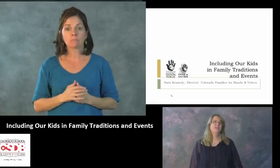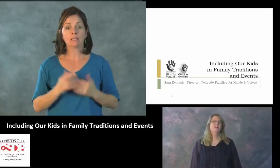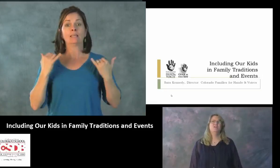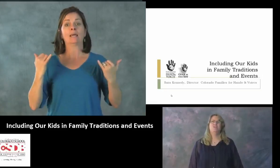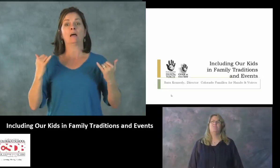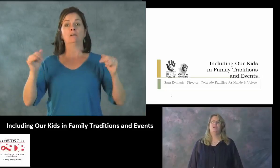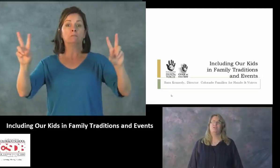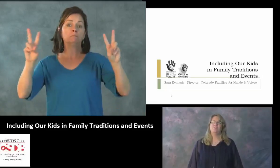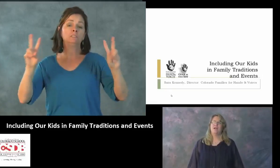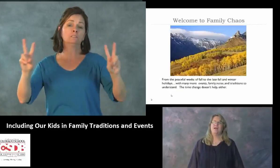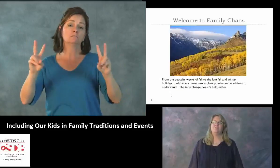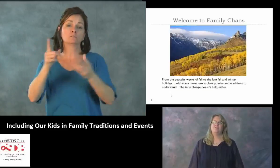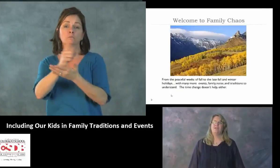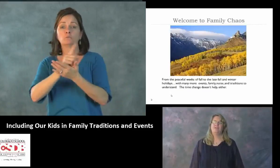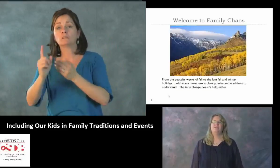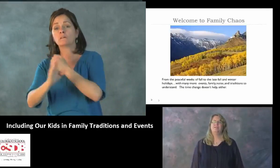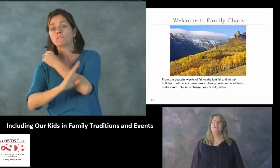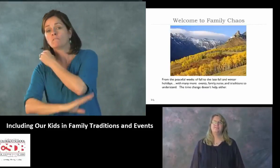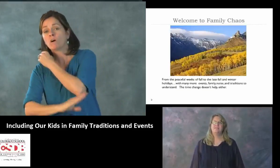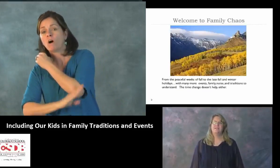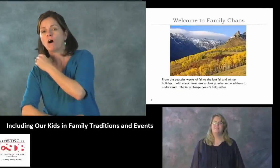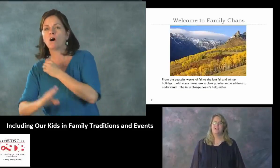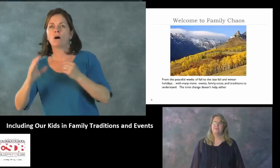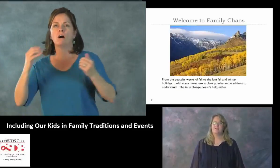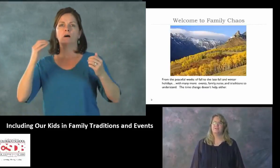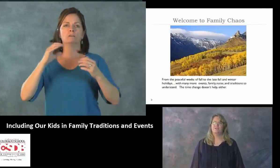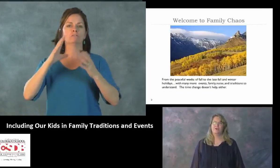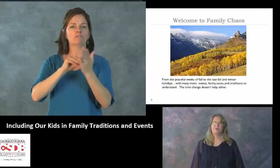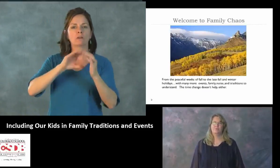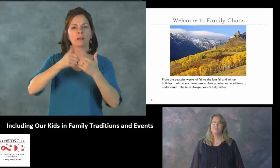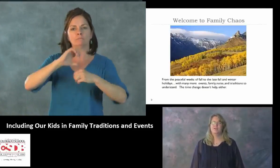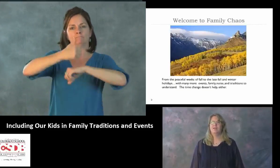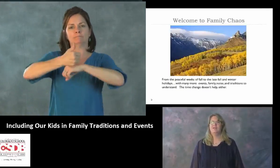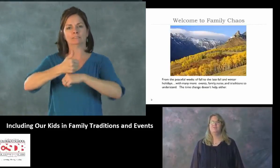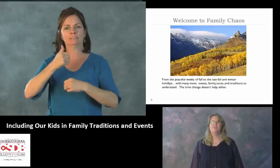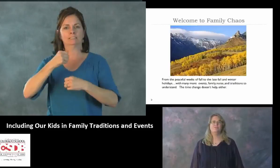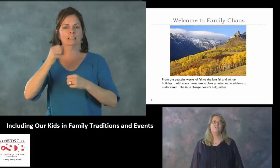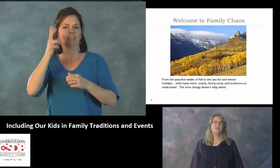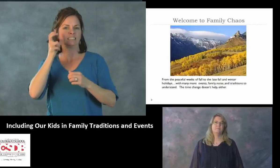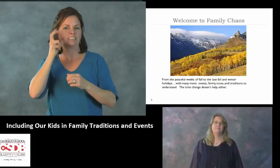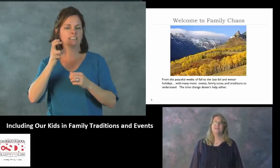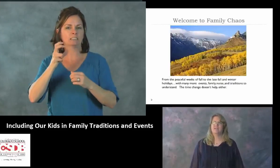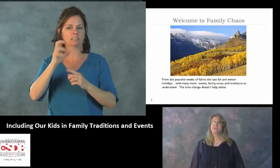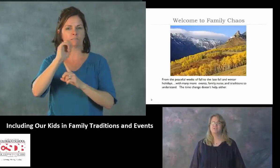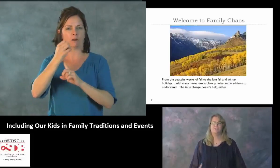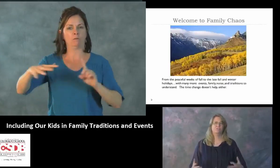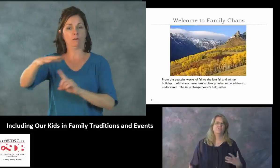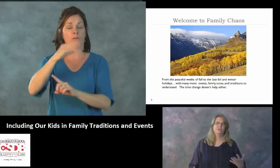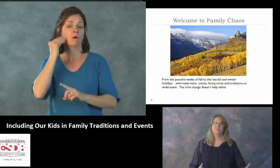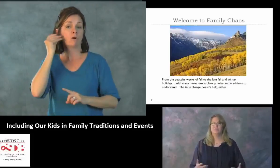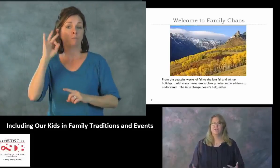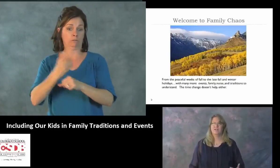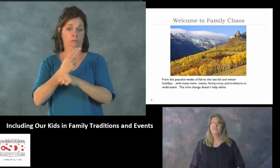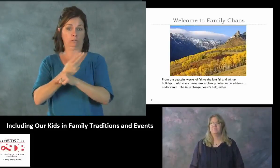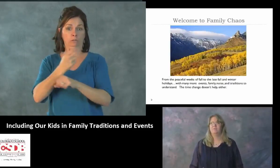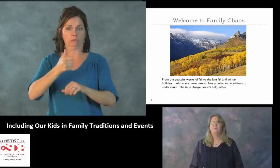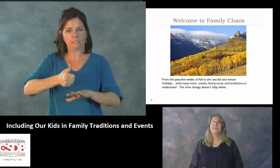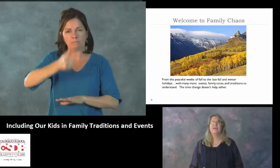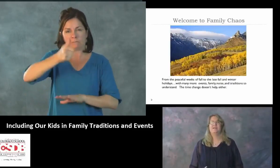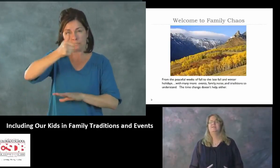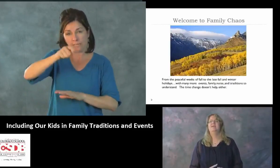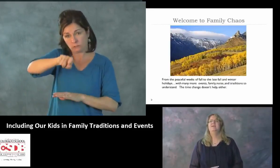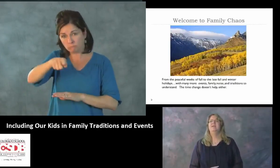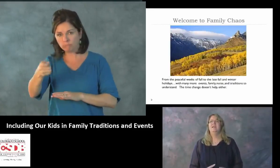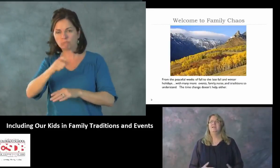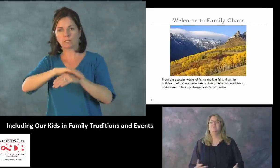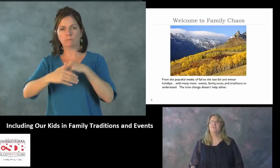fall. You've learned how to create a listening environment in your home. If you're using amplification, you've gotten comfortable with